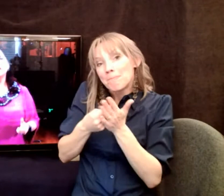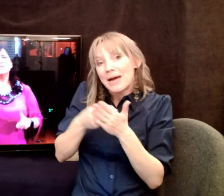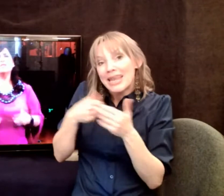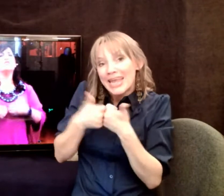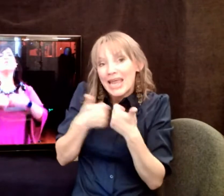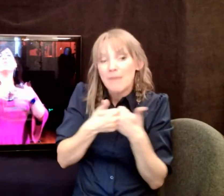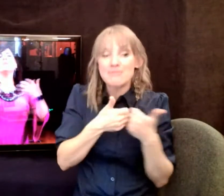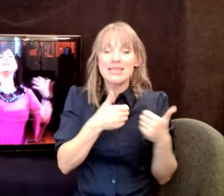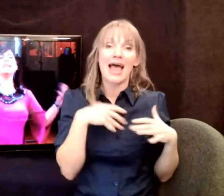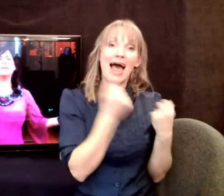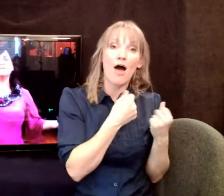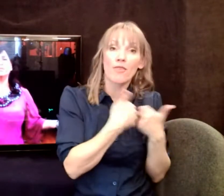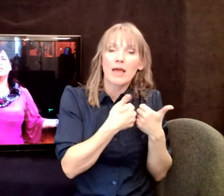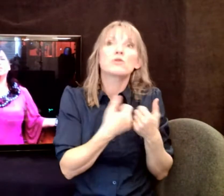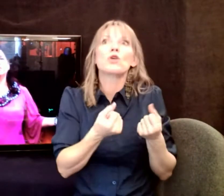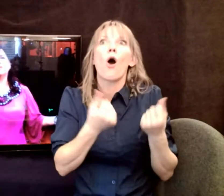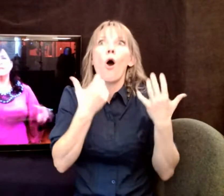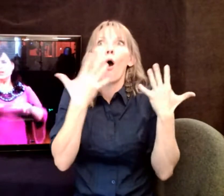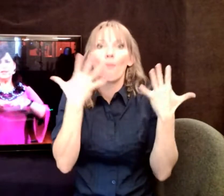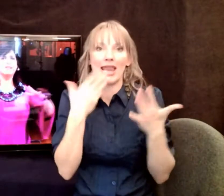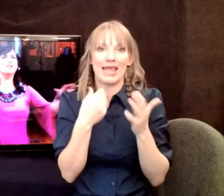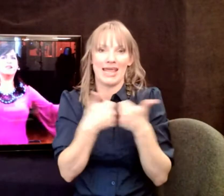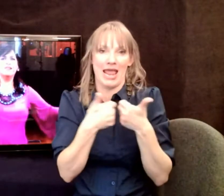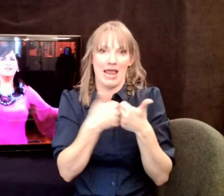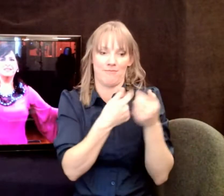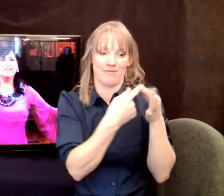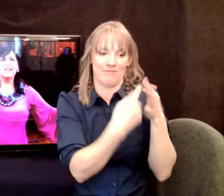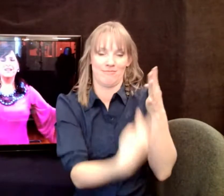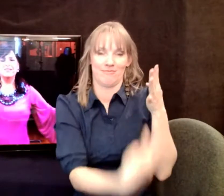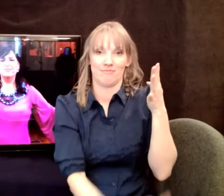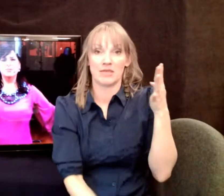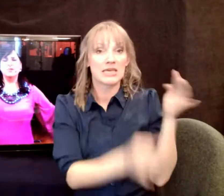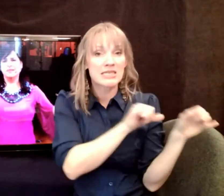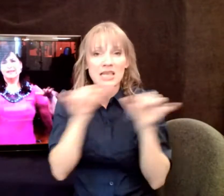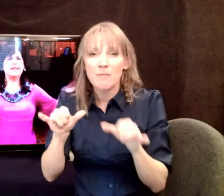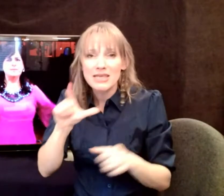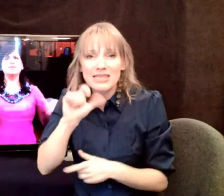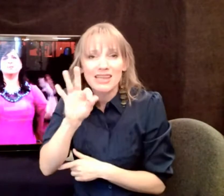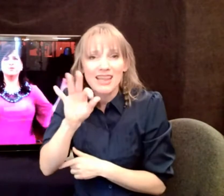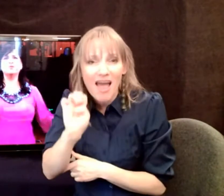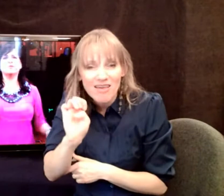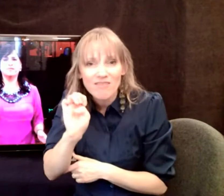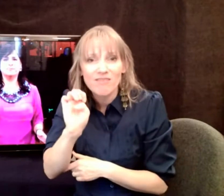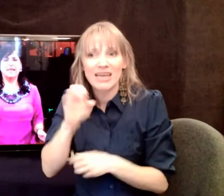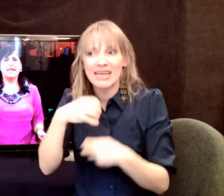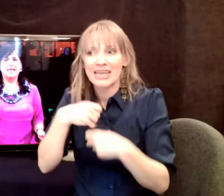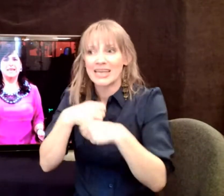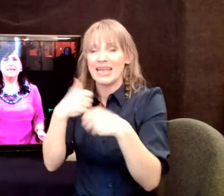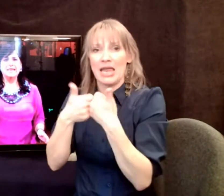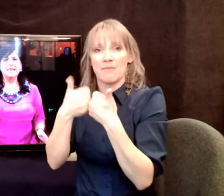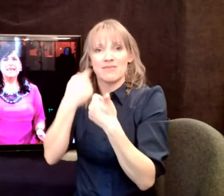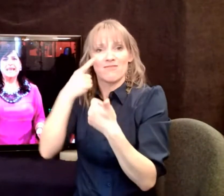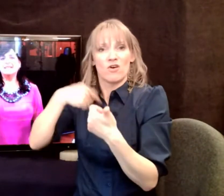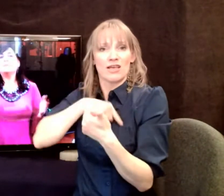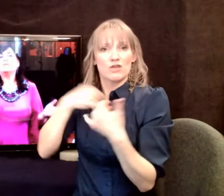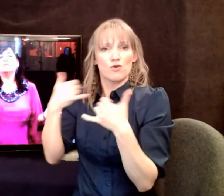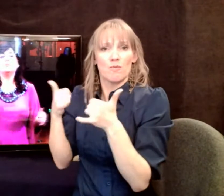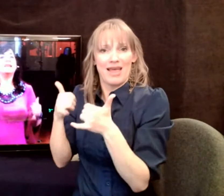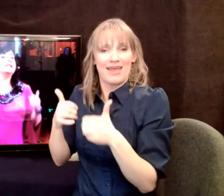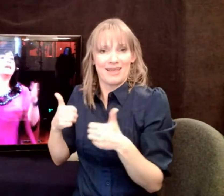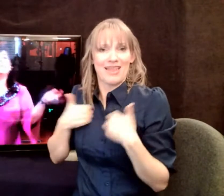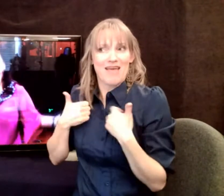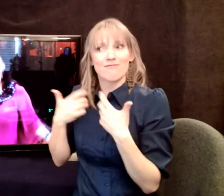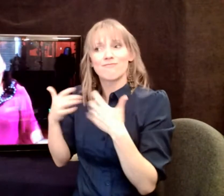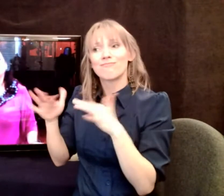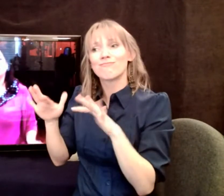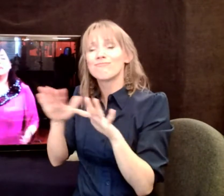many games that we can choose from, just like there are in life when we look at the games that are produced for us to play. And some of us will play a number of those games